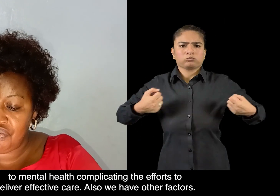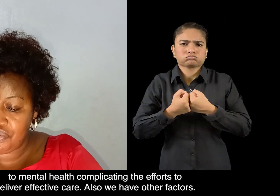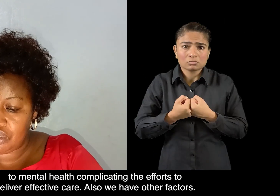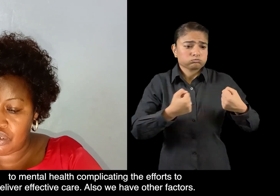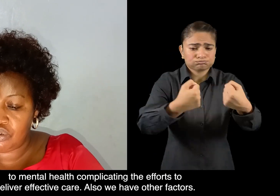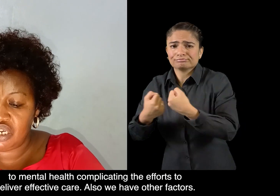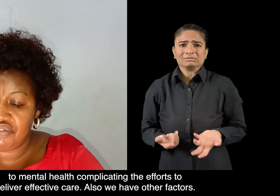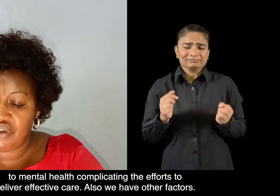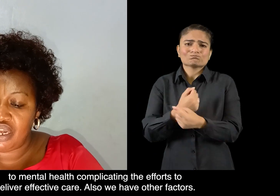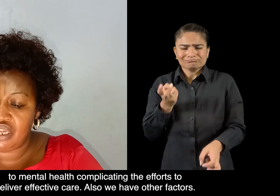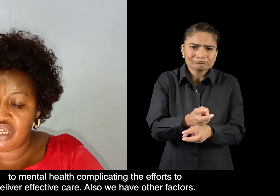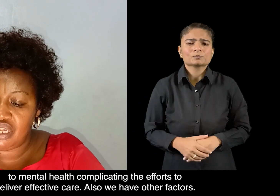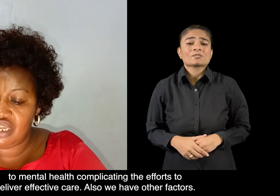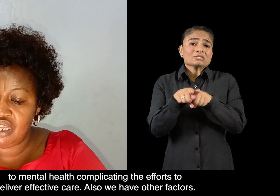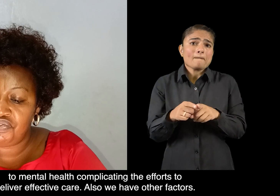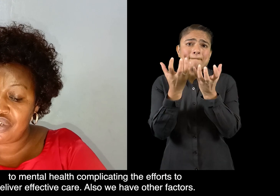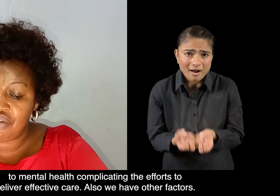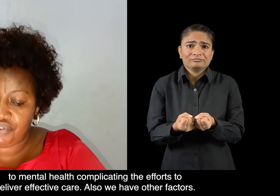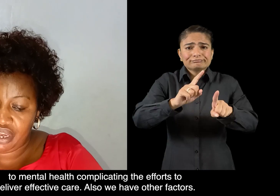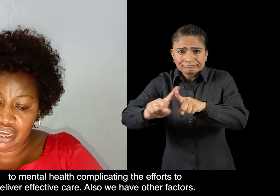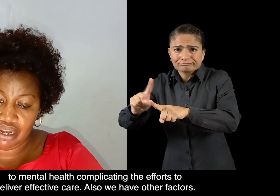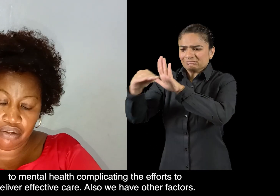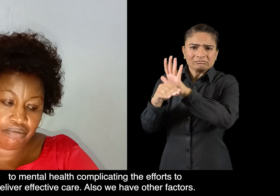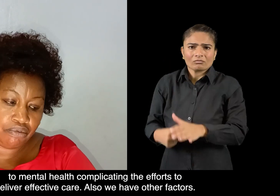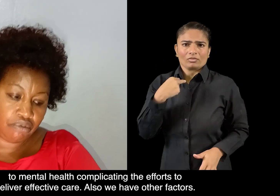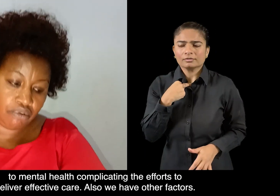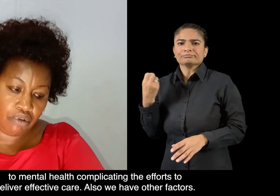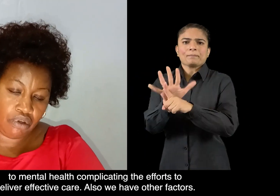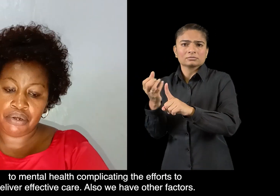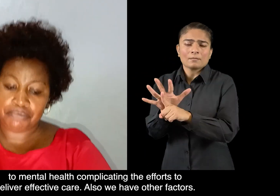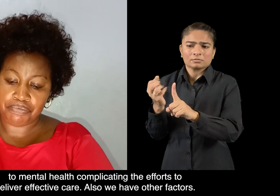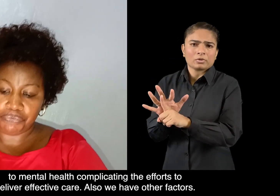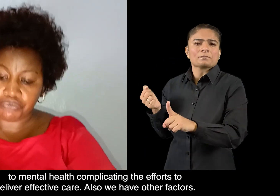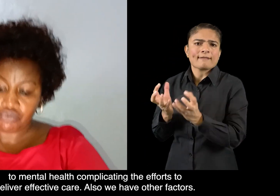complicating efforts to deliver effective care.